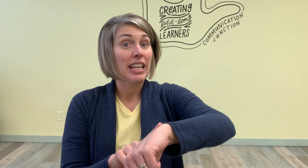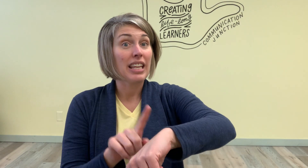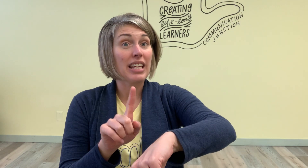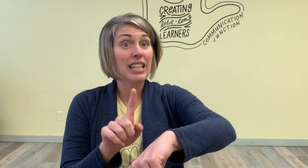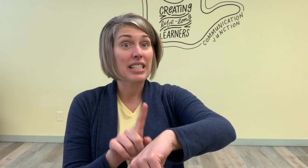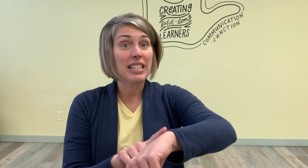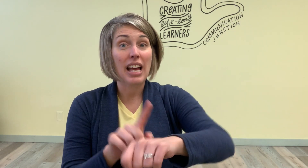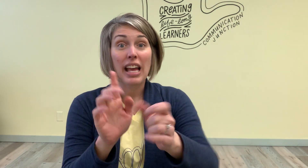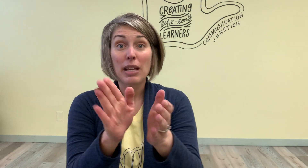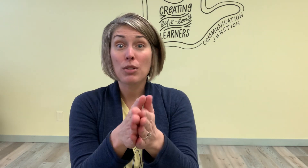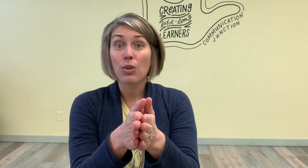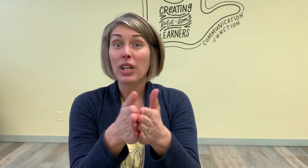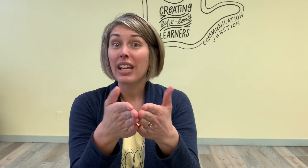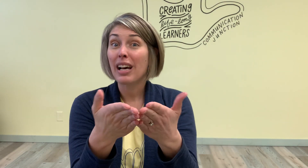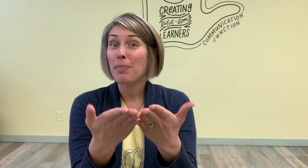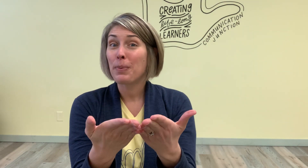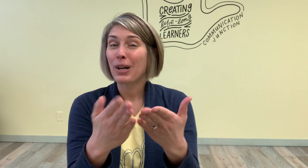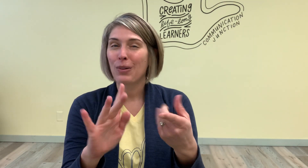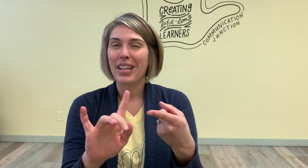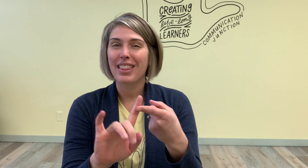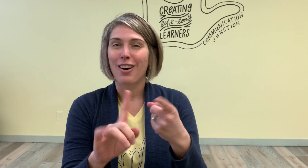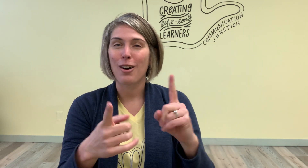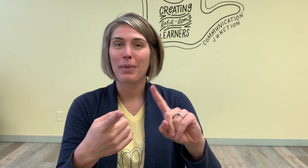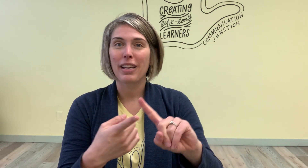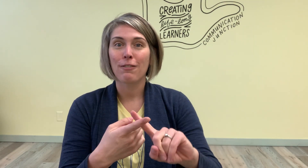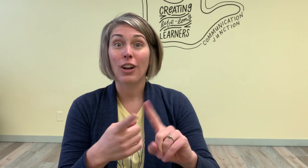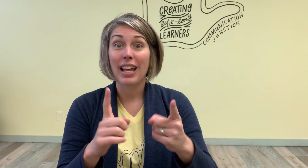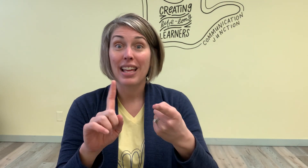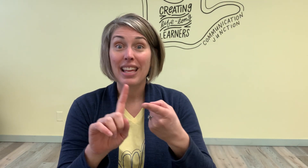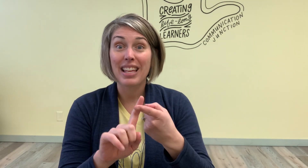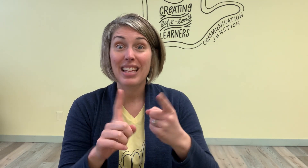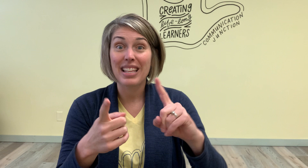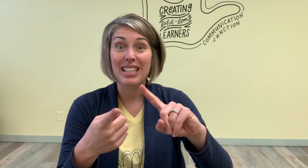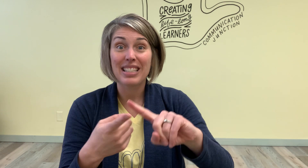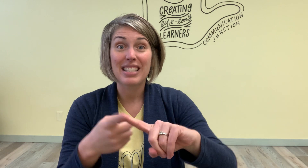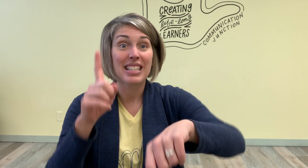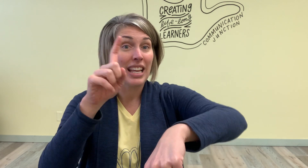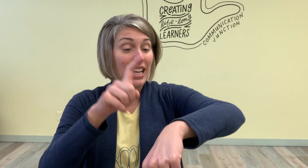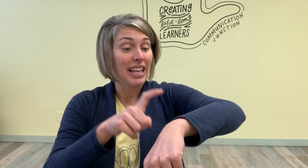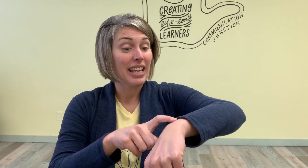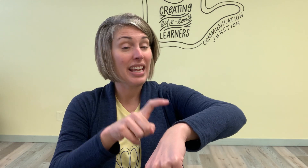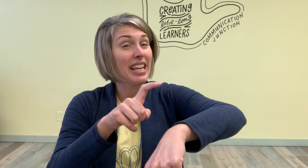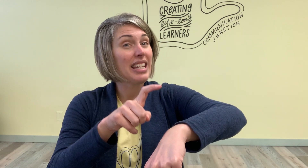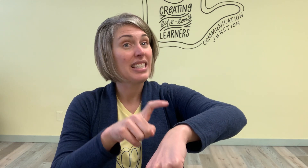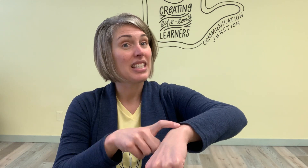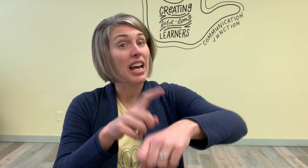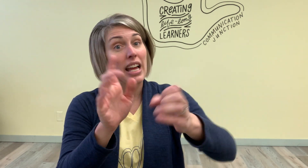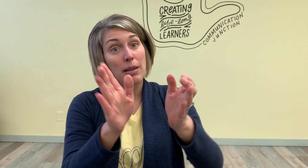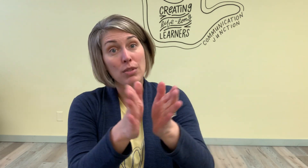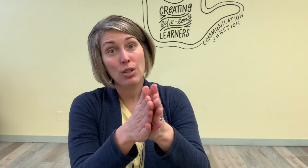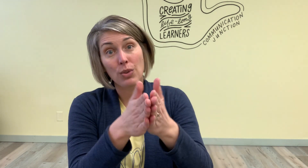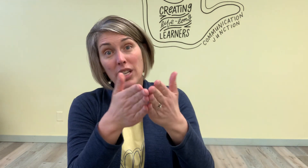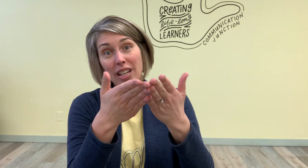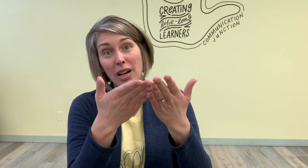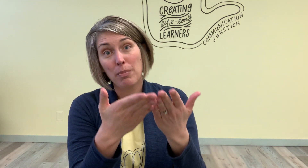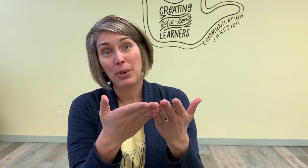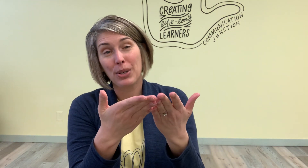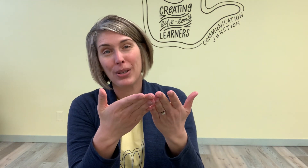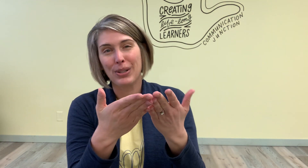It is time to read a book with all my friends. It is time to read a